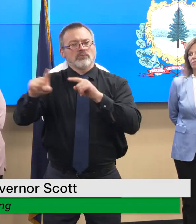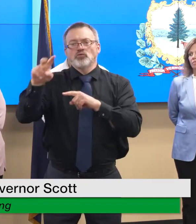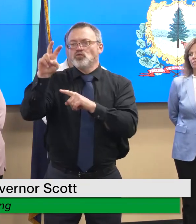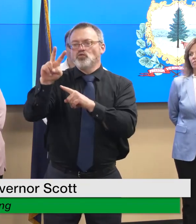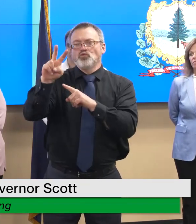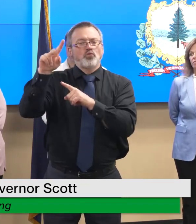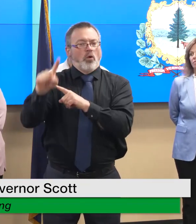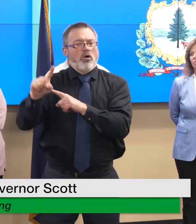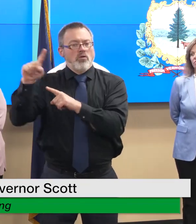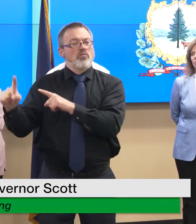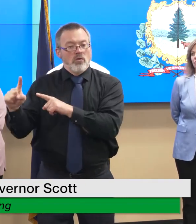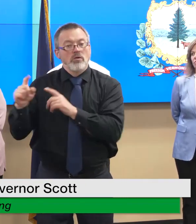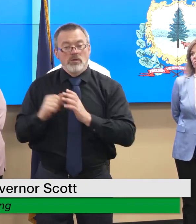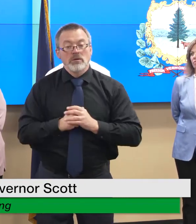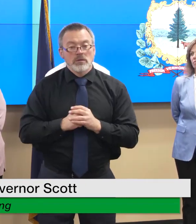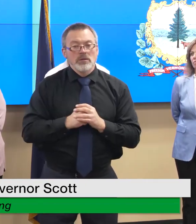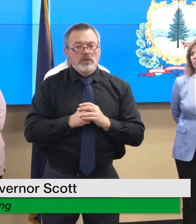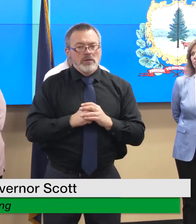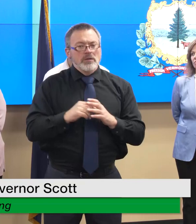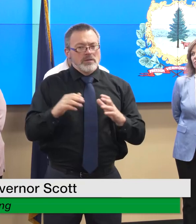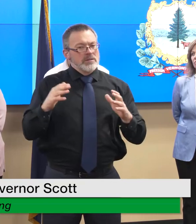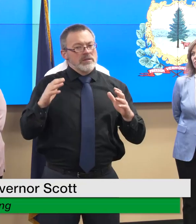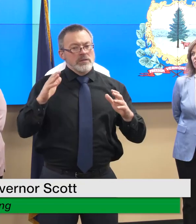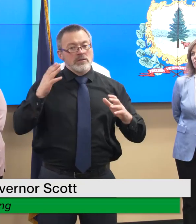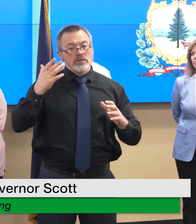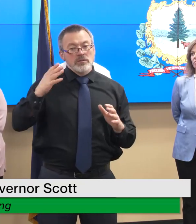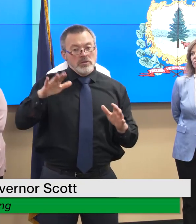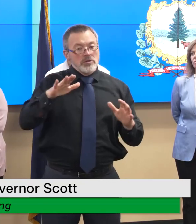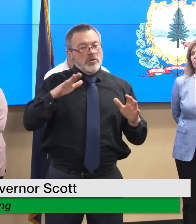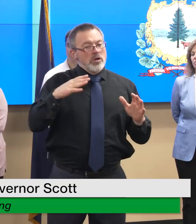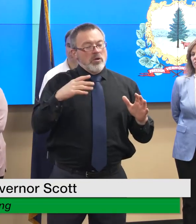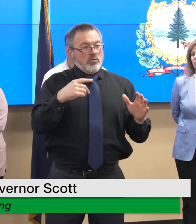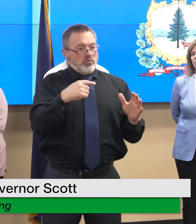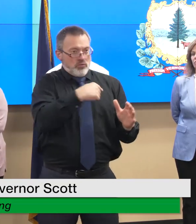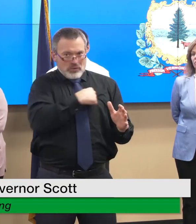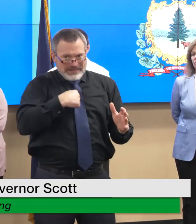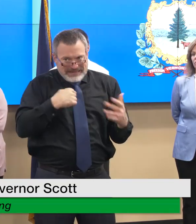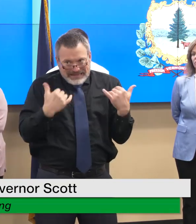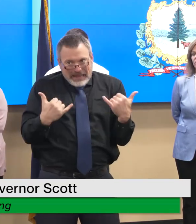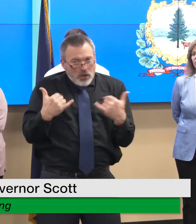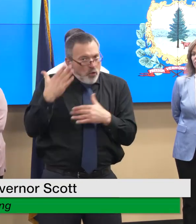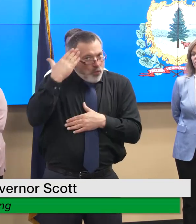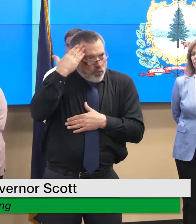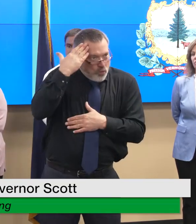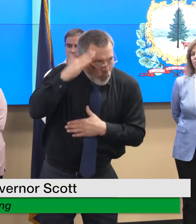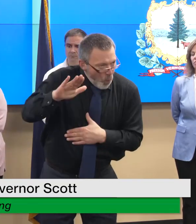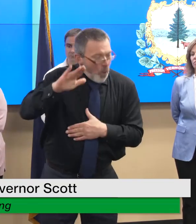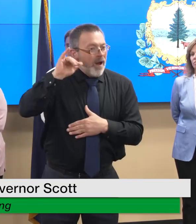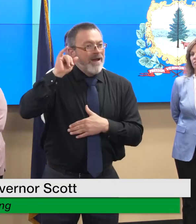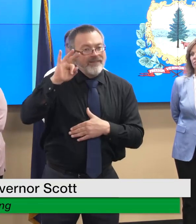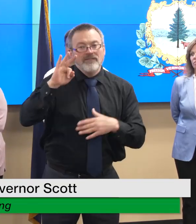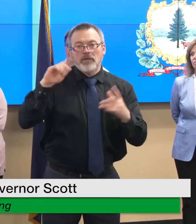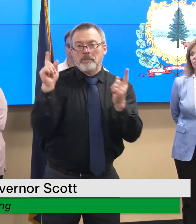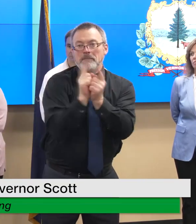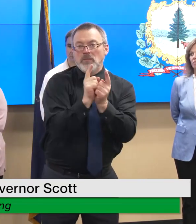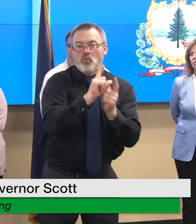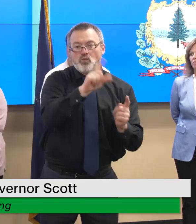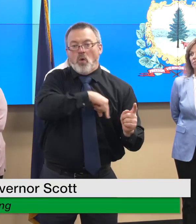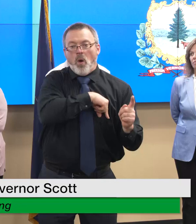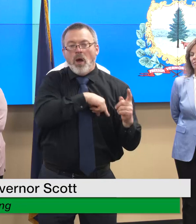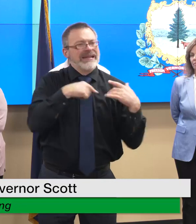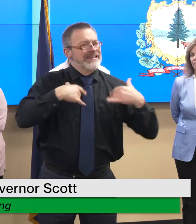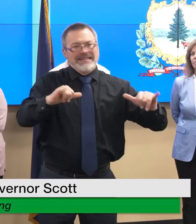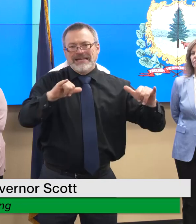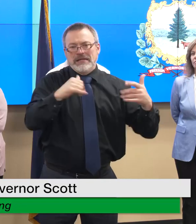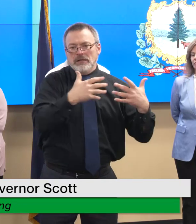be clear, we don't know if we'll qualify for assistance from the most recent storm, but we won't know for sure